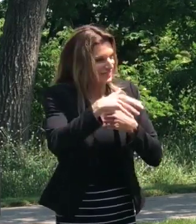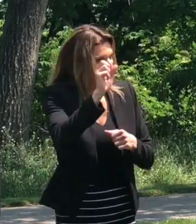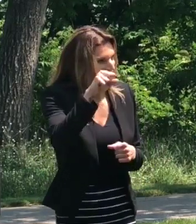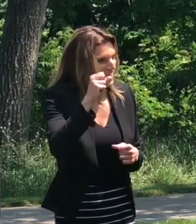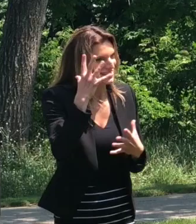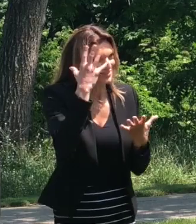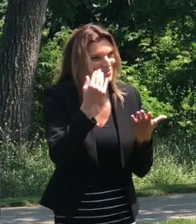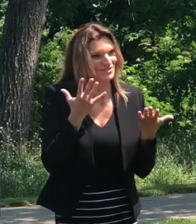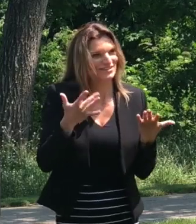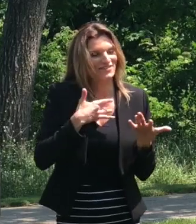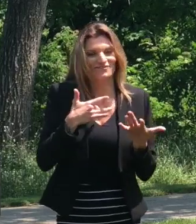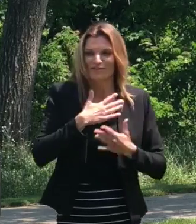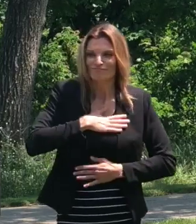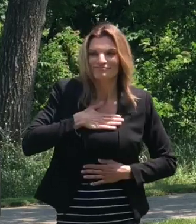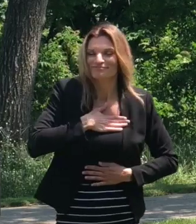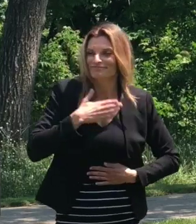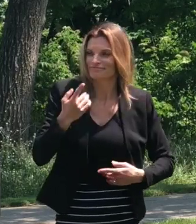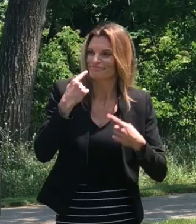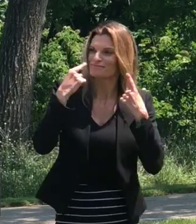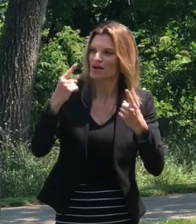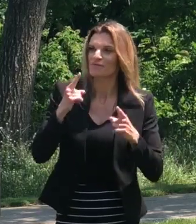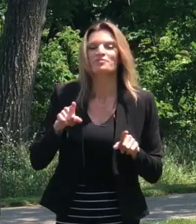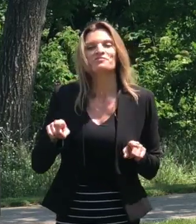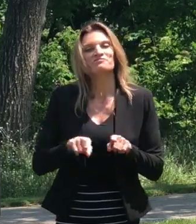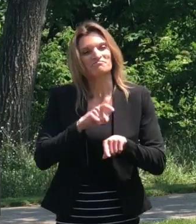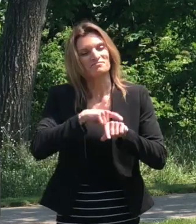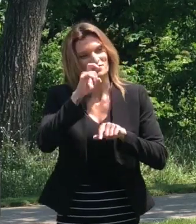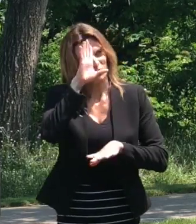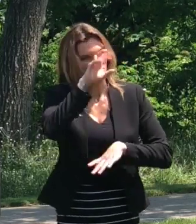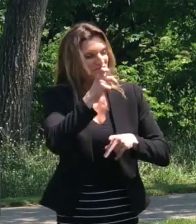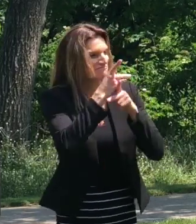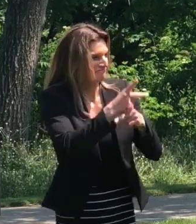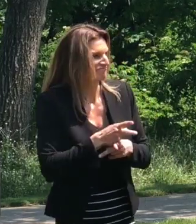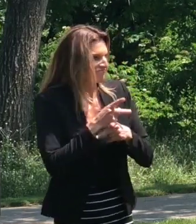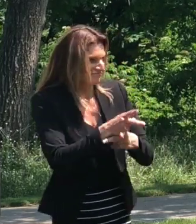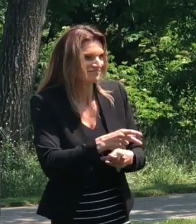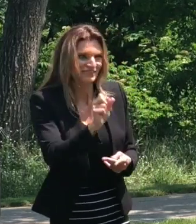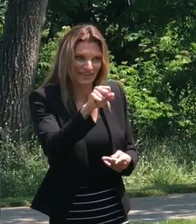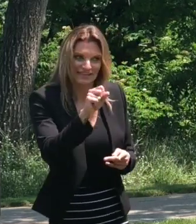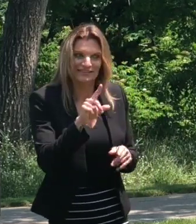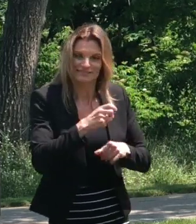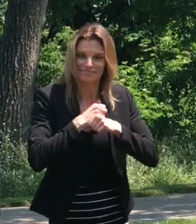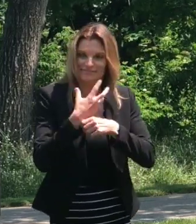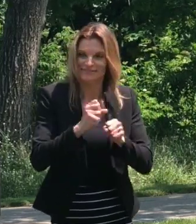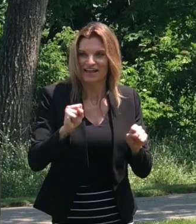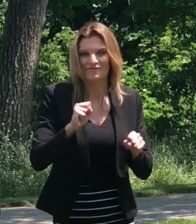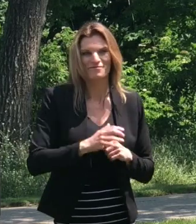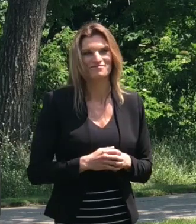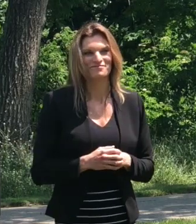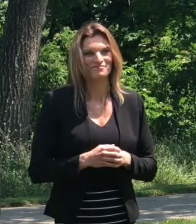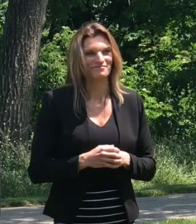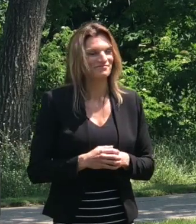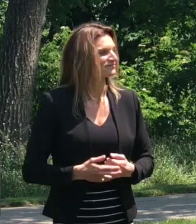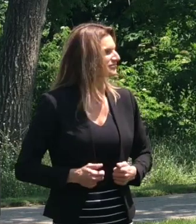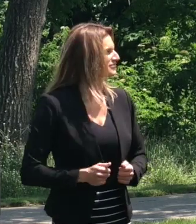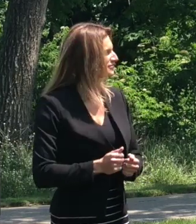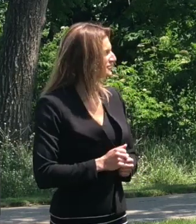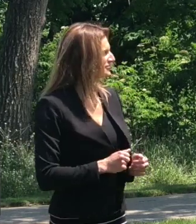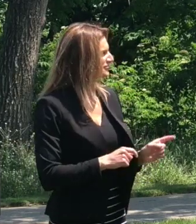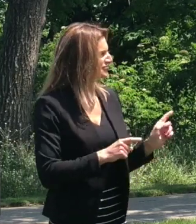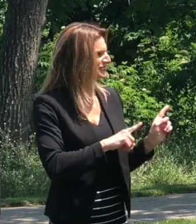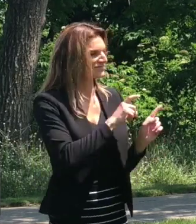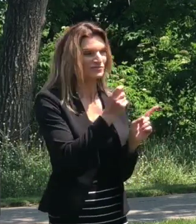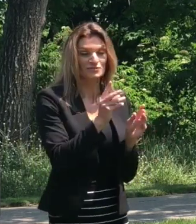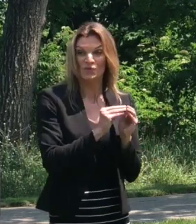and a hallmark of Michigan, and yet we also have to be vigilant about staying safe when we're in it. We can take a few